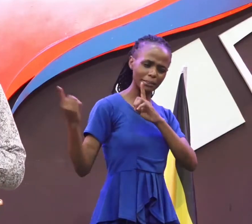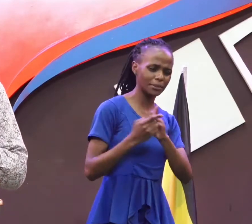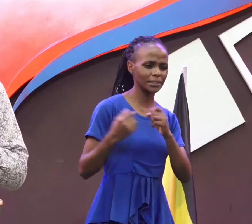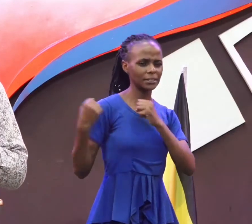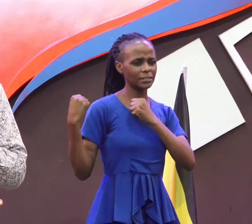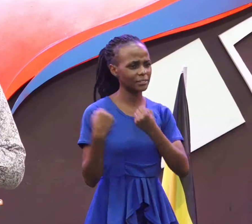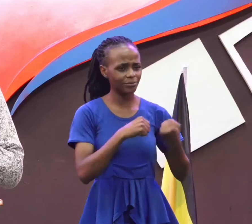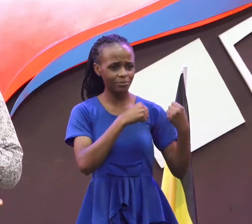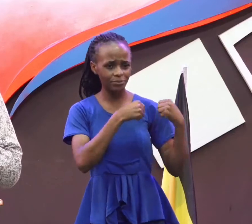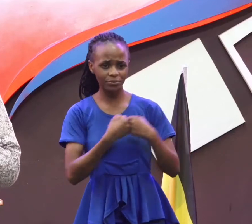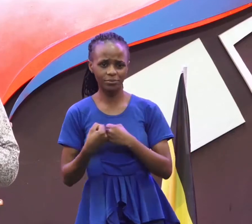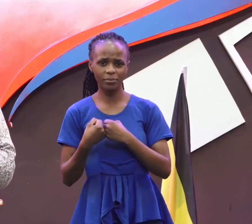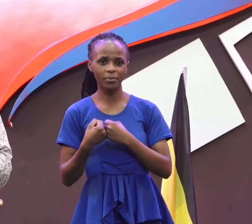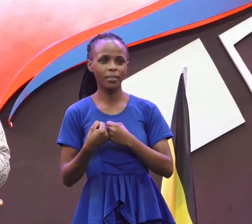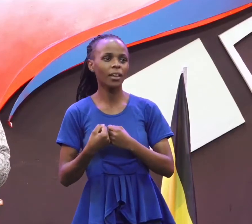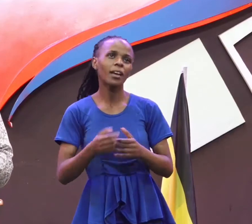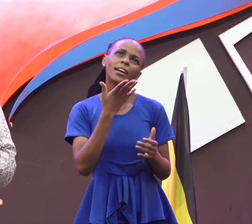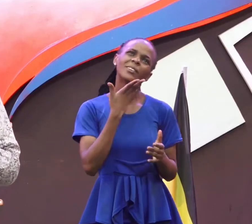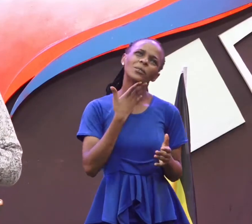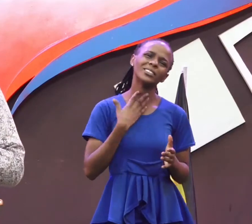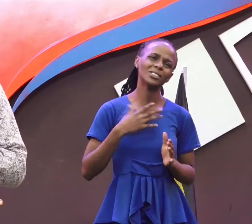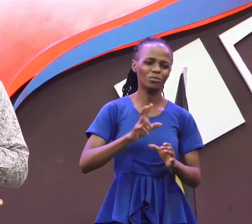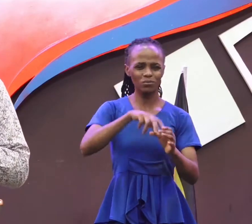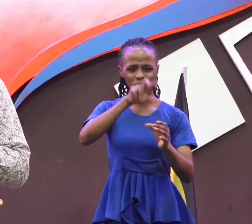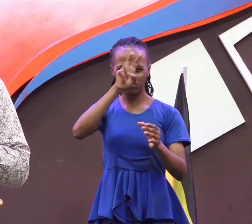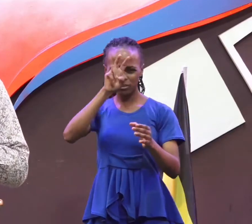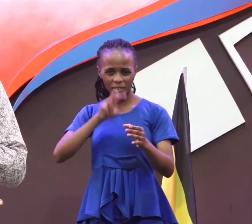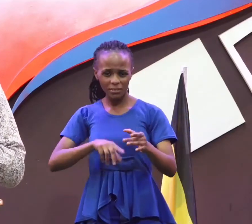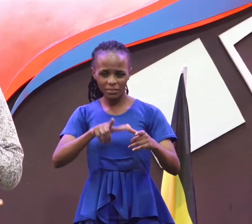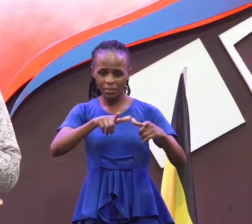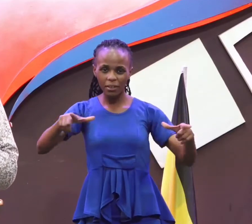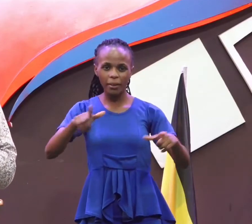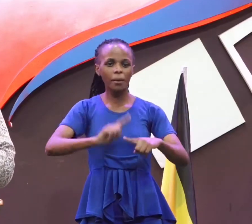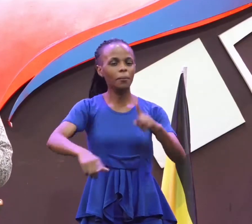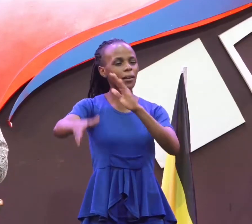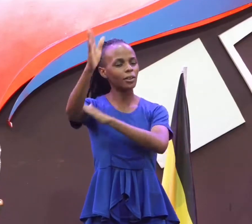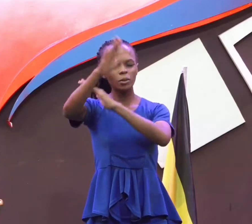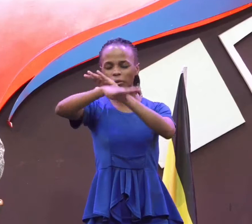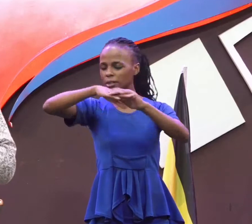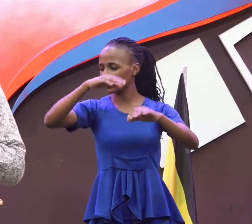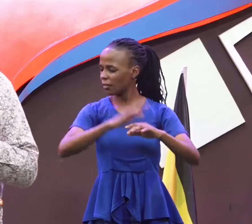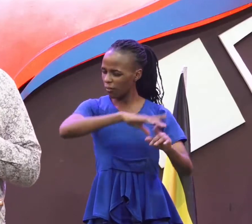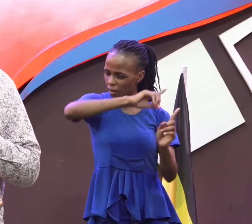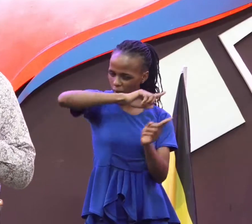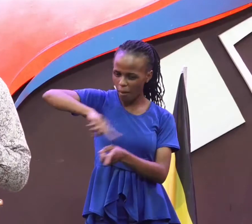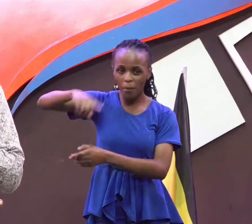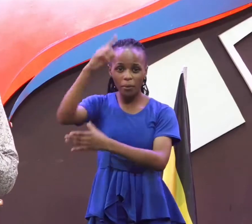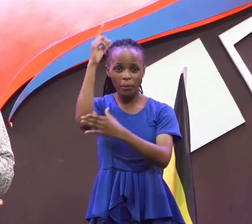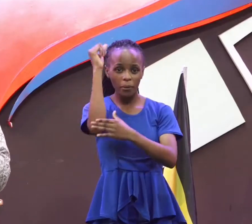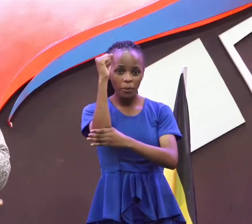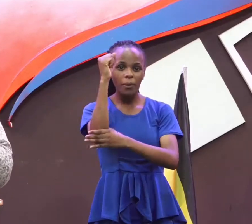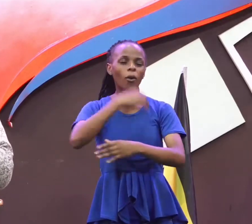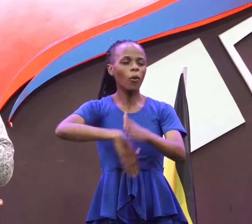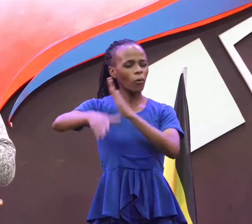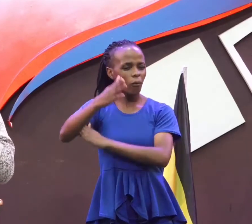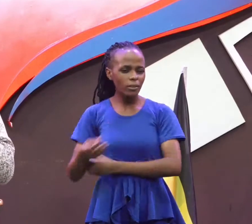found challenges therein. N'ayagala aveeyo. He wanted to leave the land. Naye Katonda n'atamulekerera. But the Lord did not depart him. Katonda n'amuwa